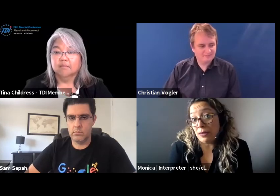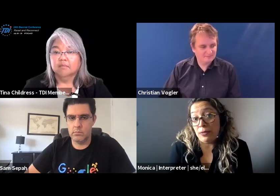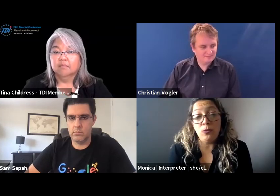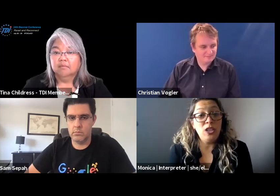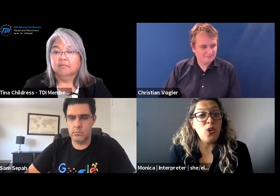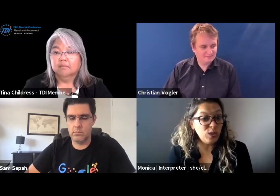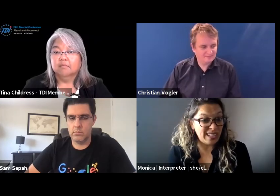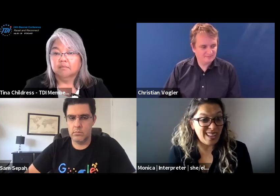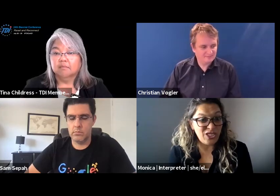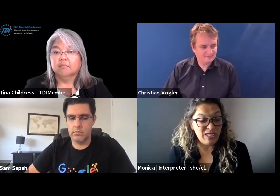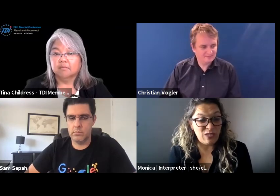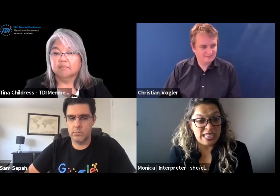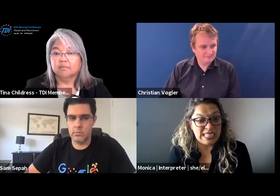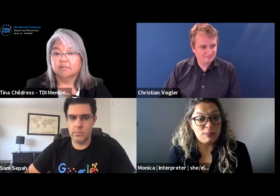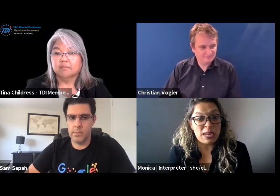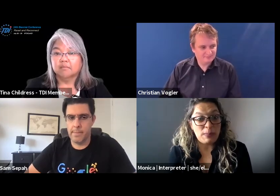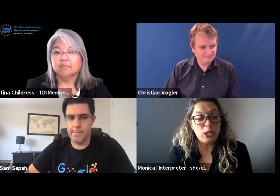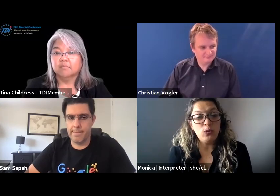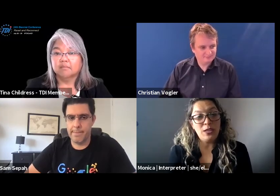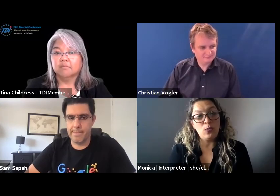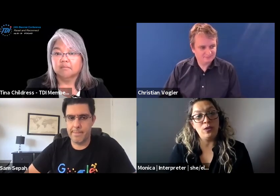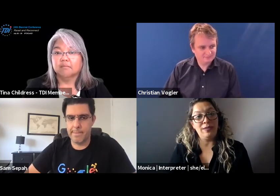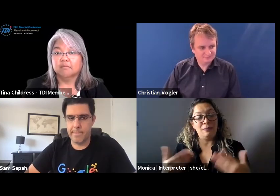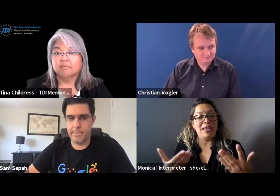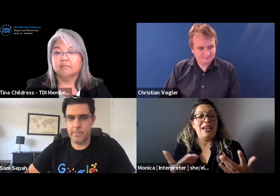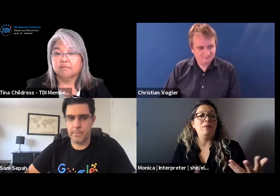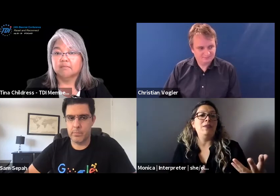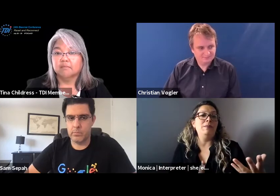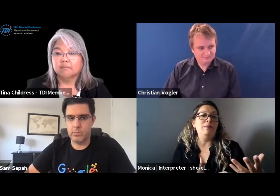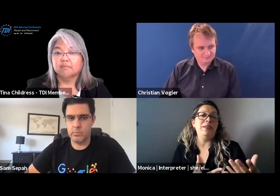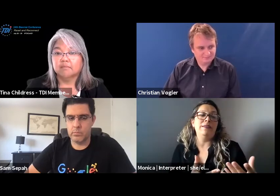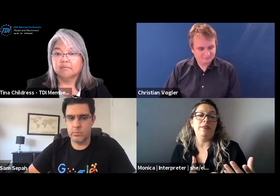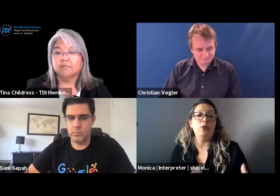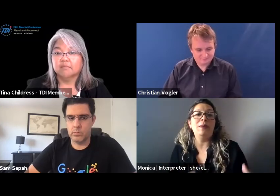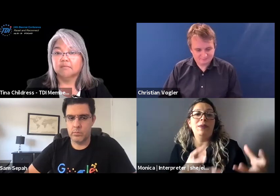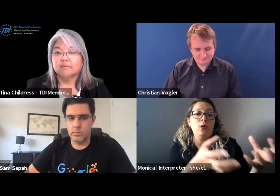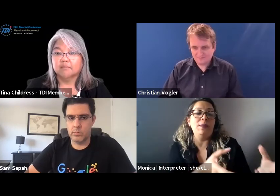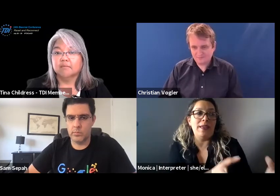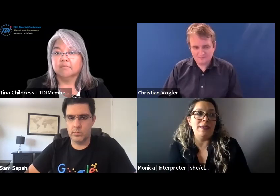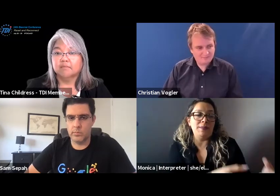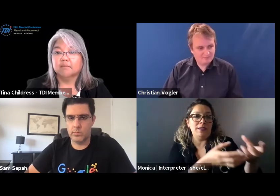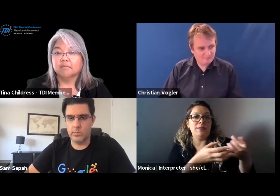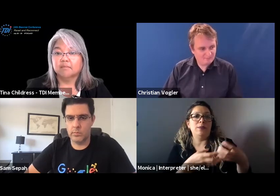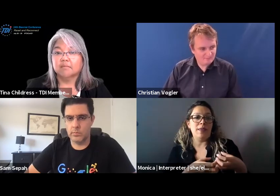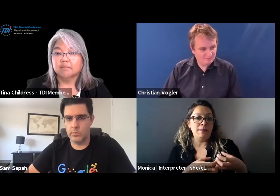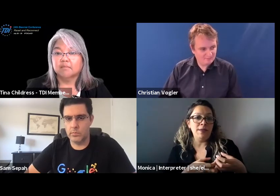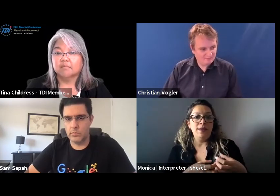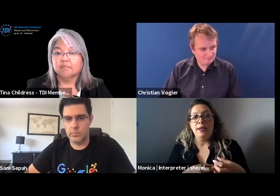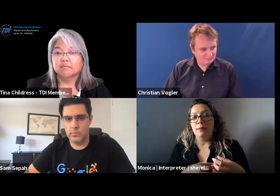be using old technology, right? They might not be using what they may have been. There might be equipment that has been accessible to them, but